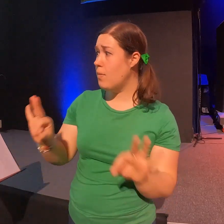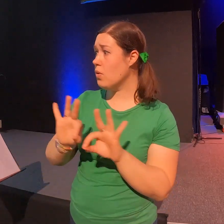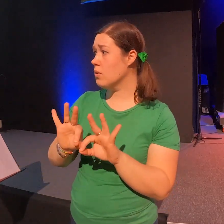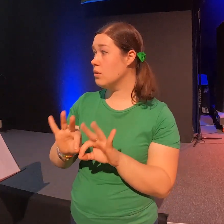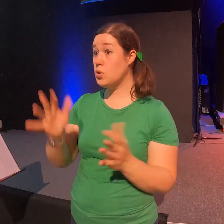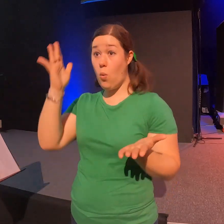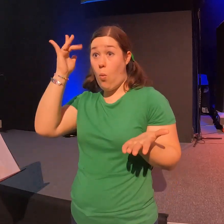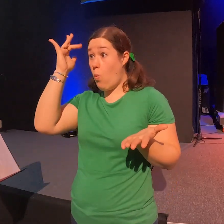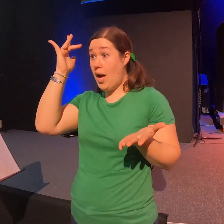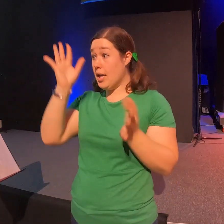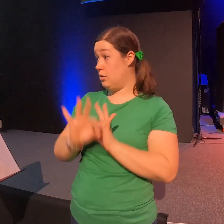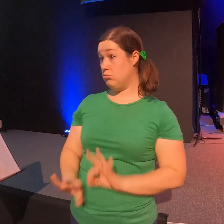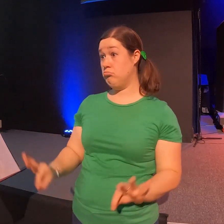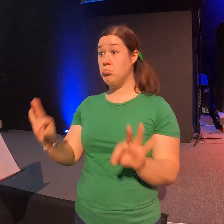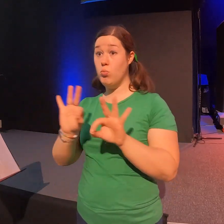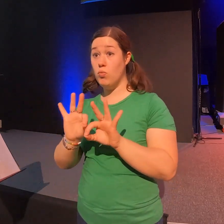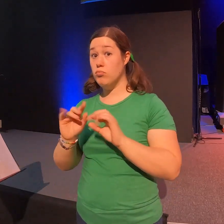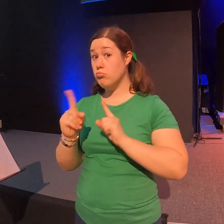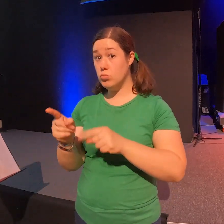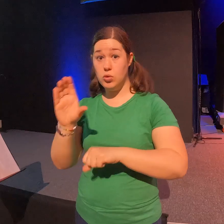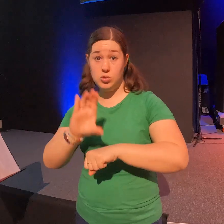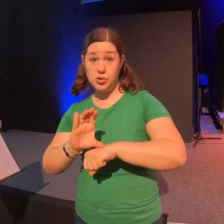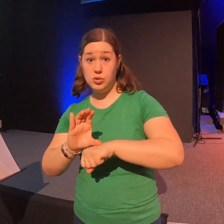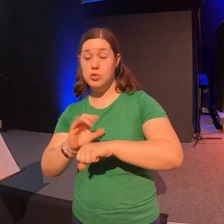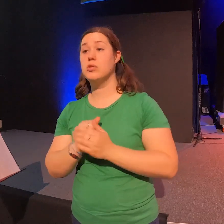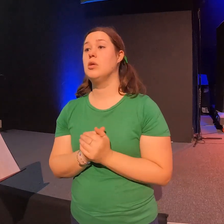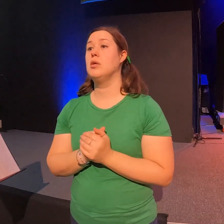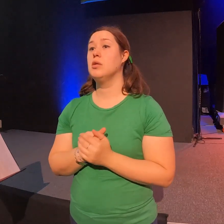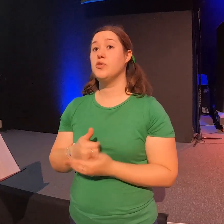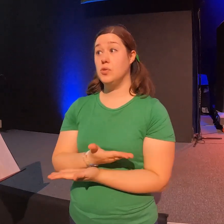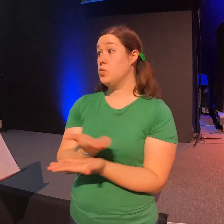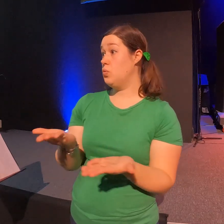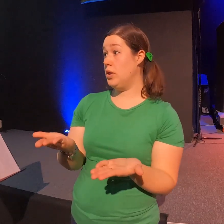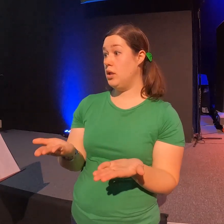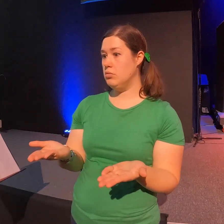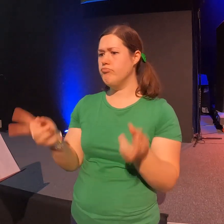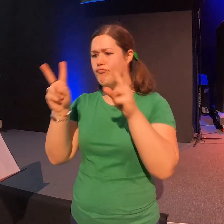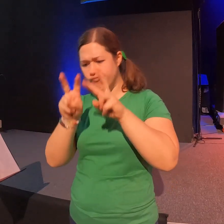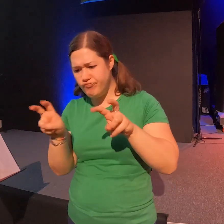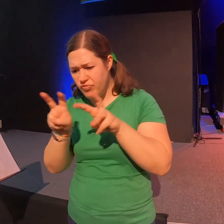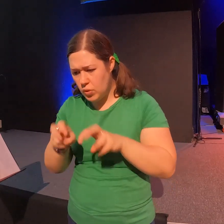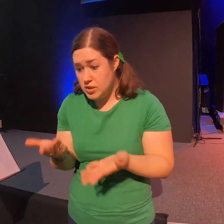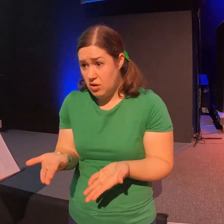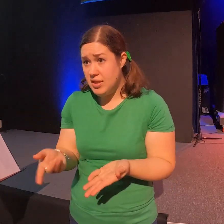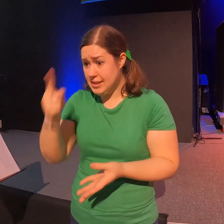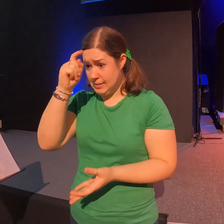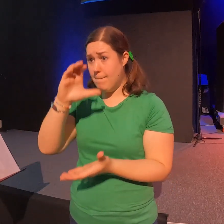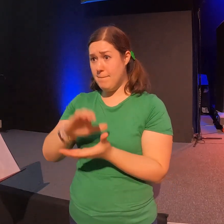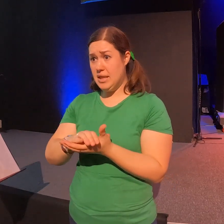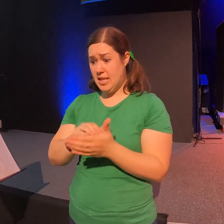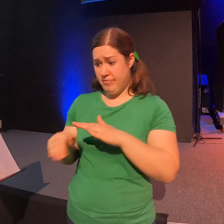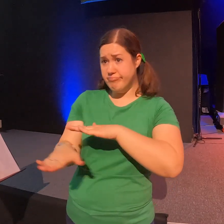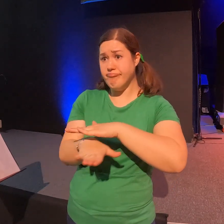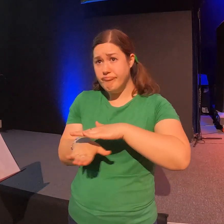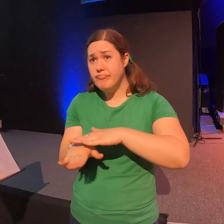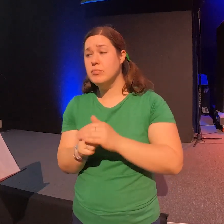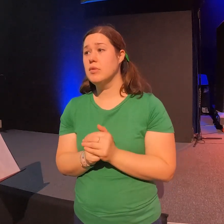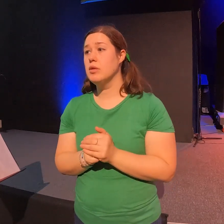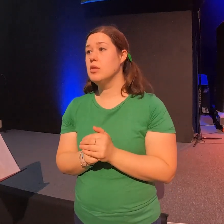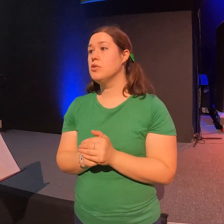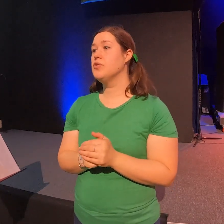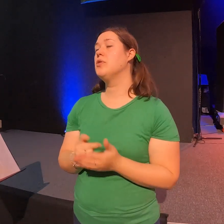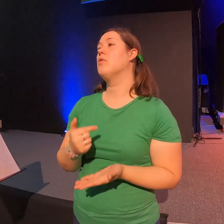church. As I look at this belief and we look at this belief, and as I do it, I believe you're going to have a